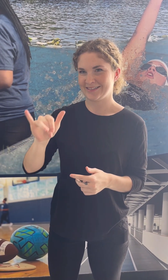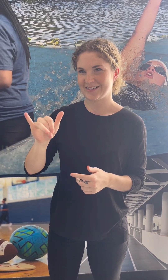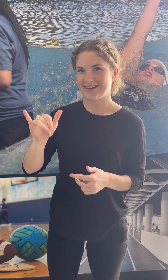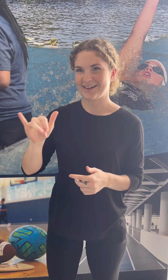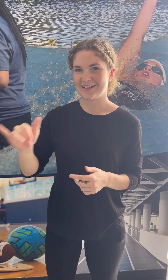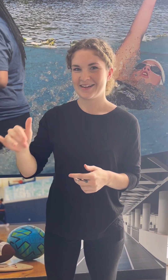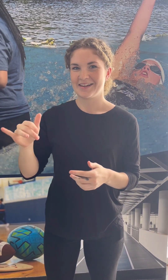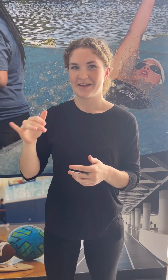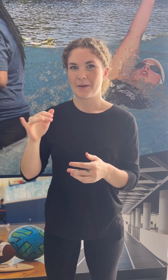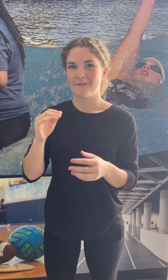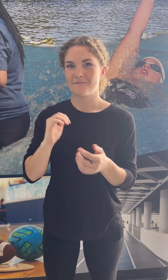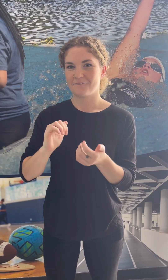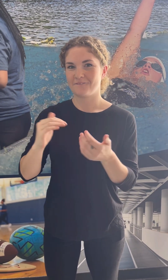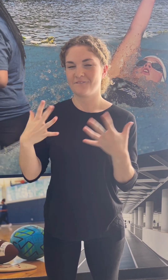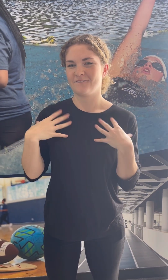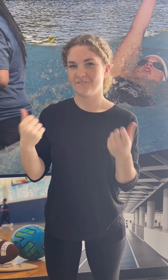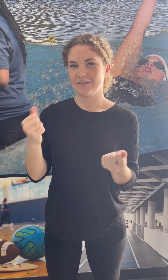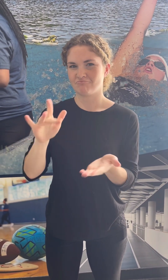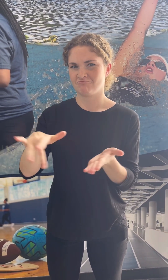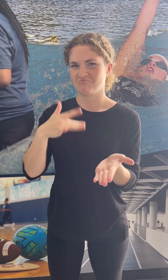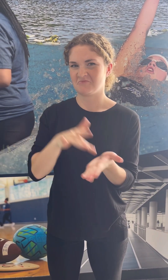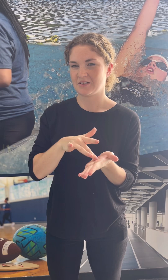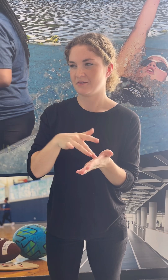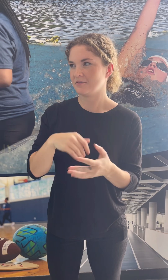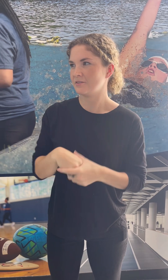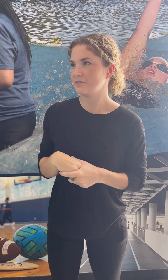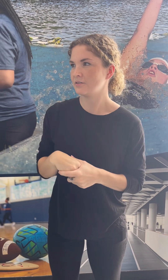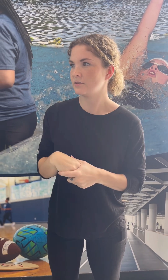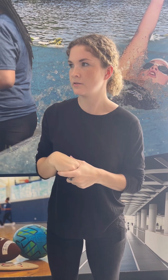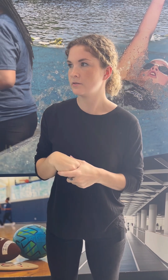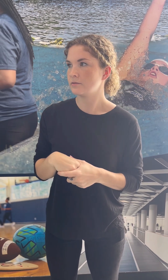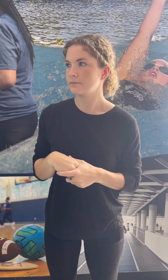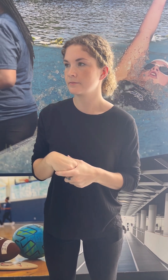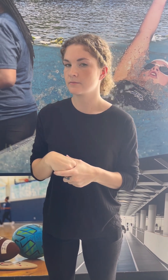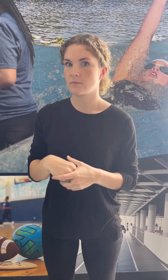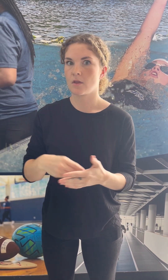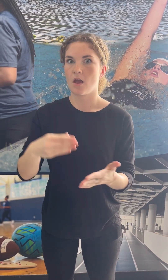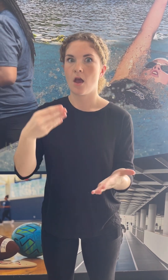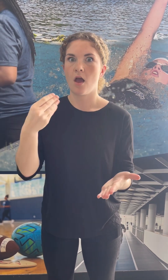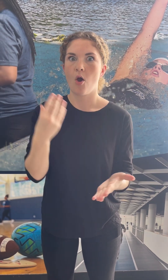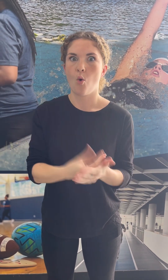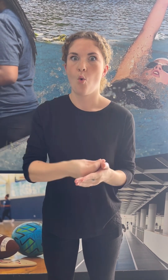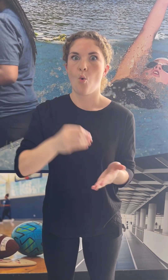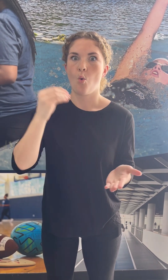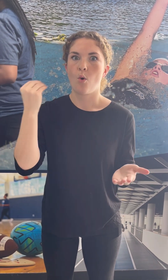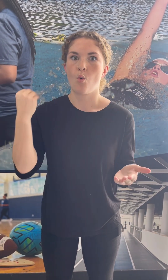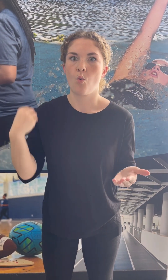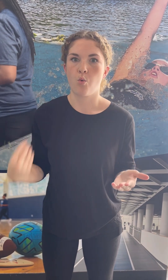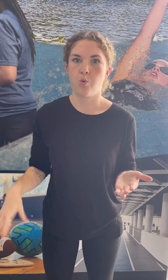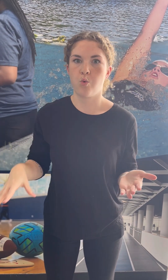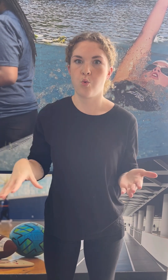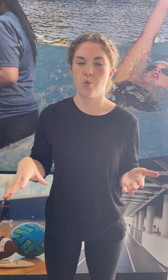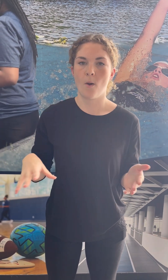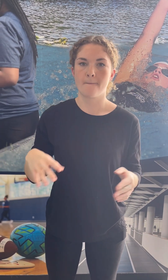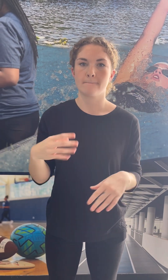the end of last semester. Millions of dollars worth of equipment, more than 200 machines. Some are even wheelchair